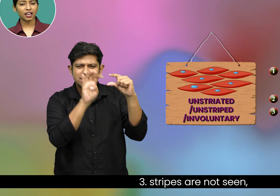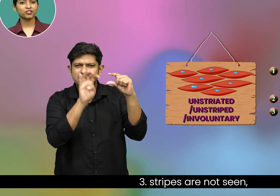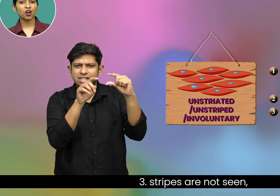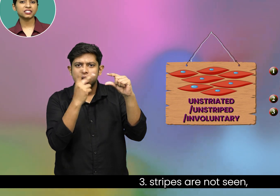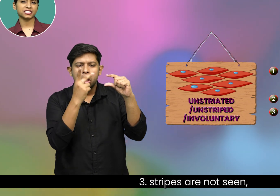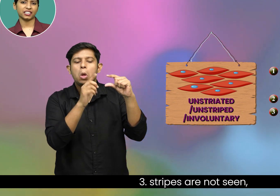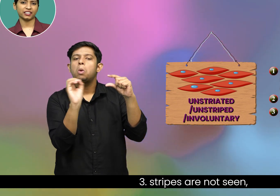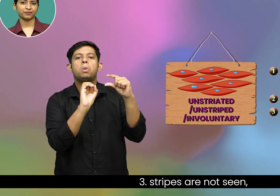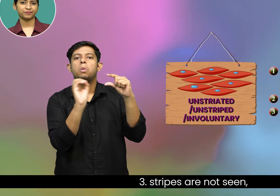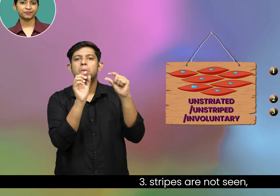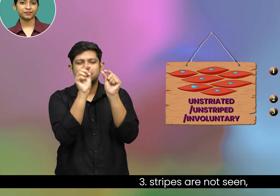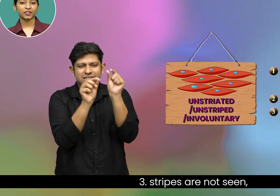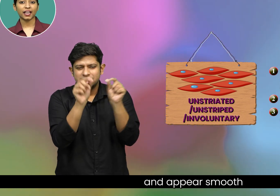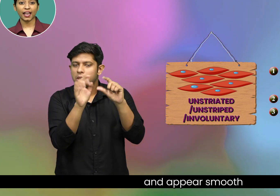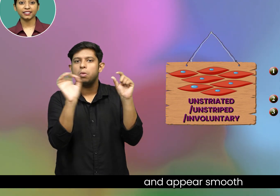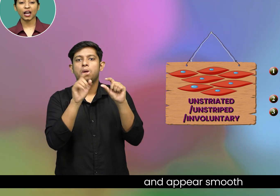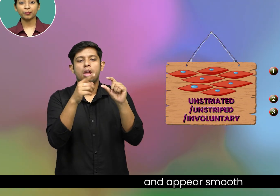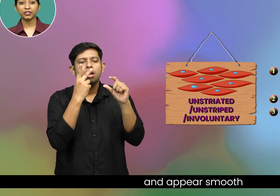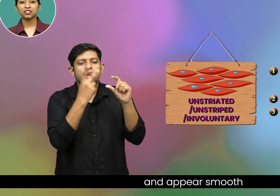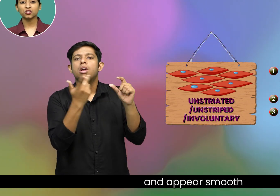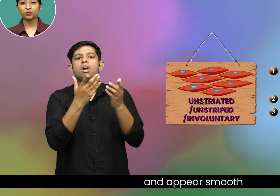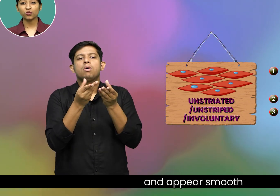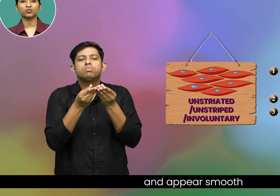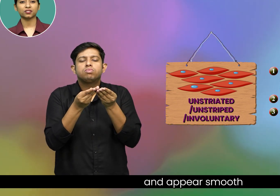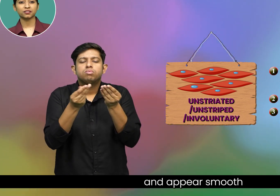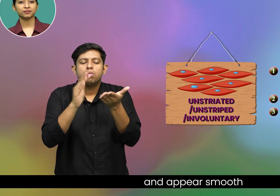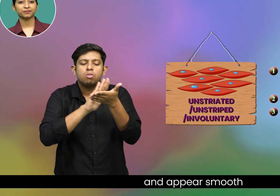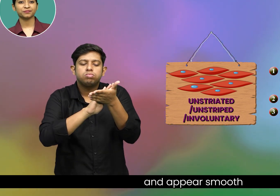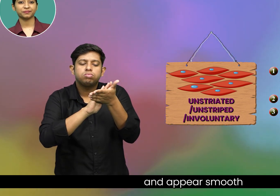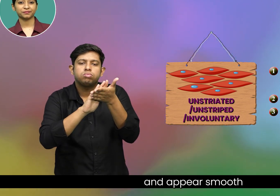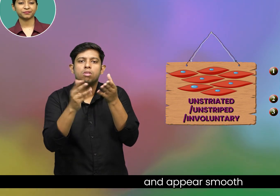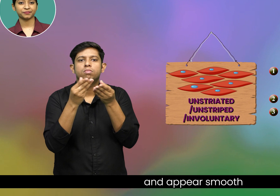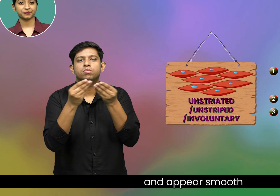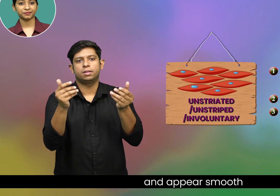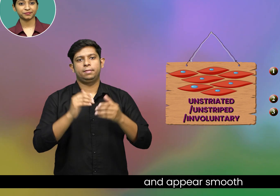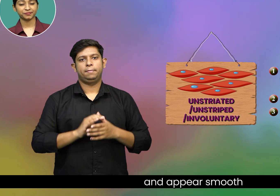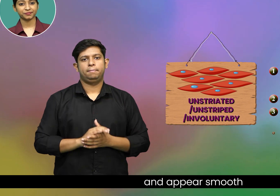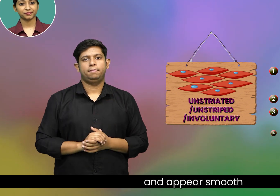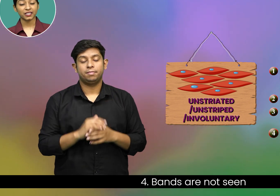Stripes are not seen and appear smooth.